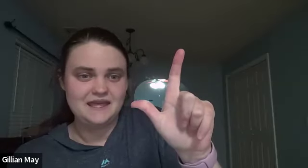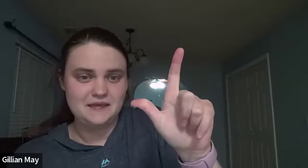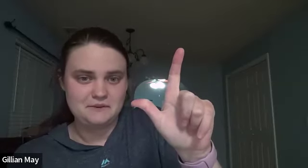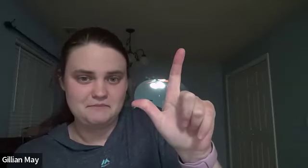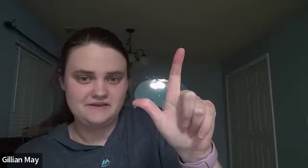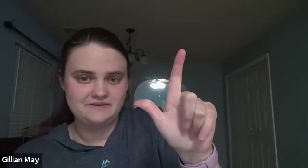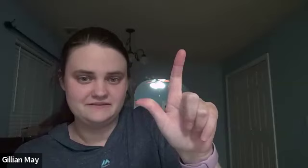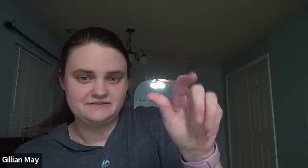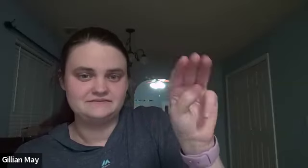M.